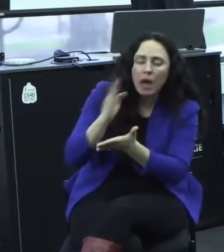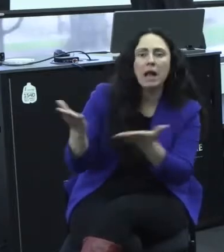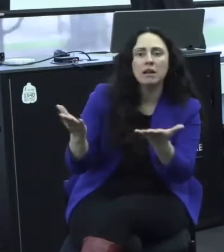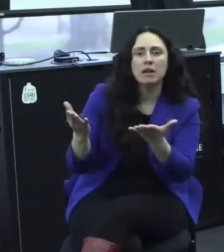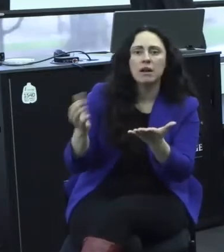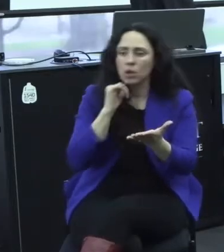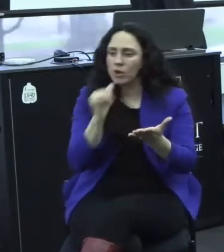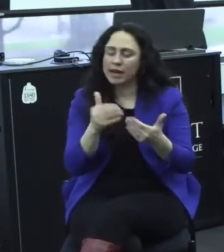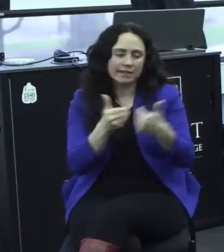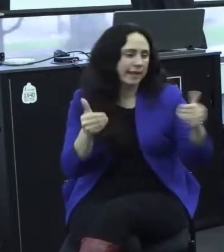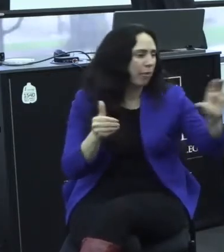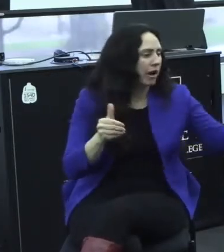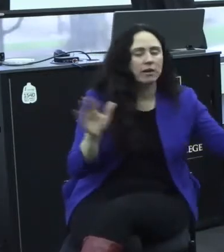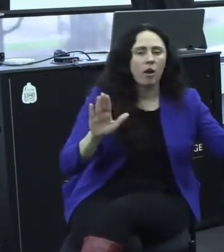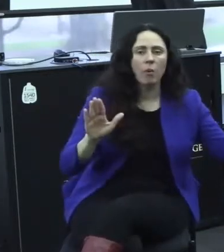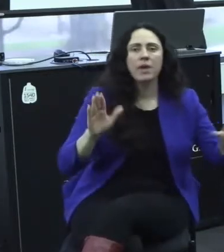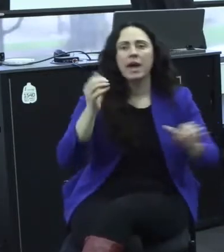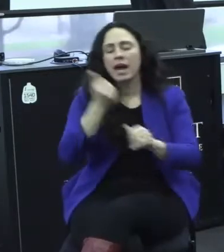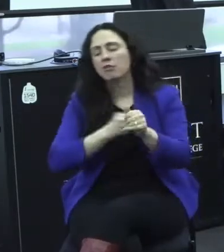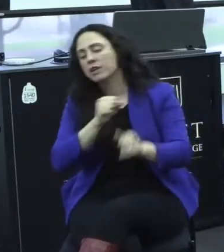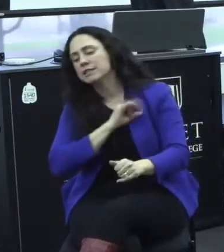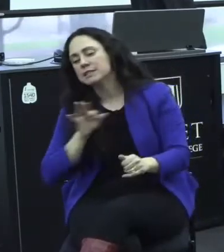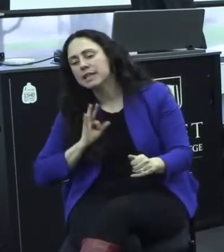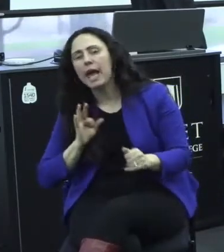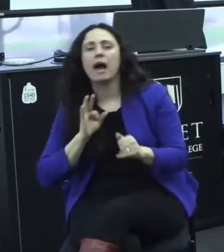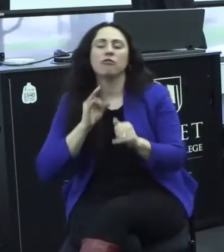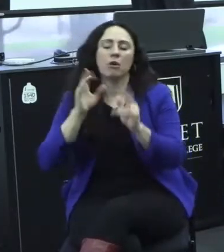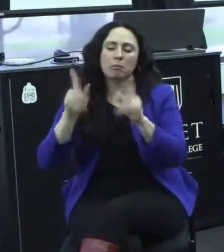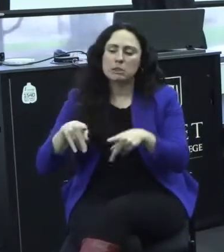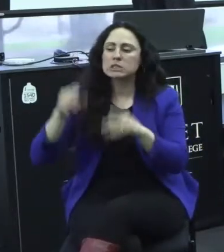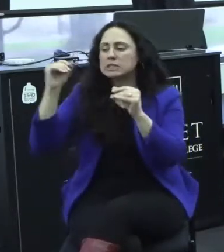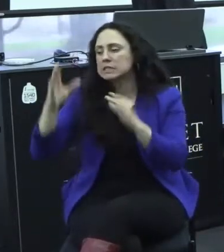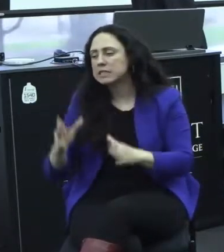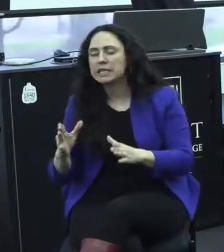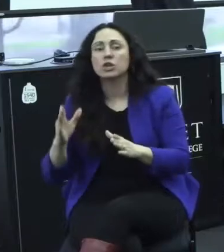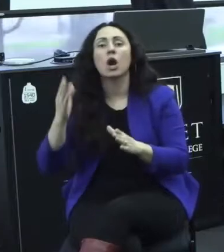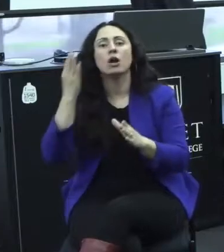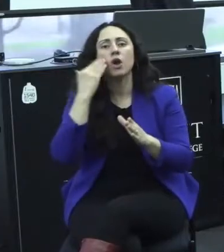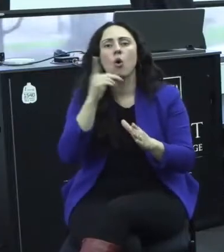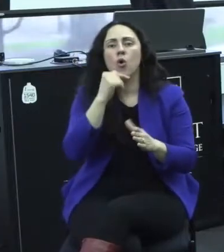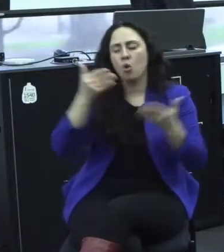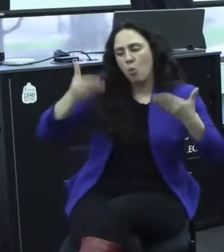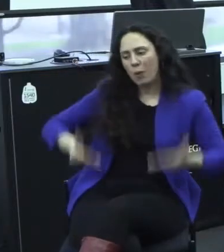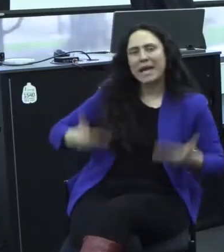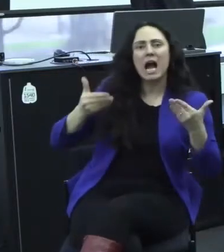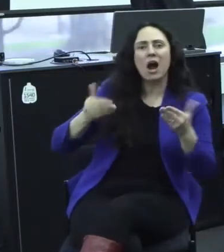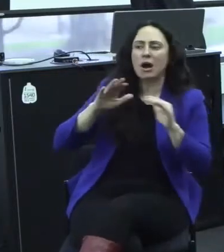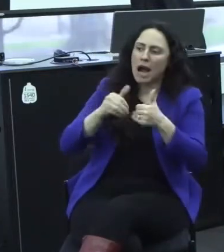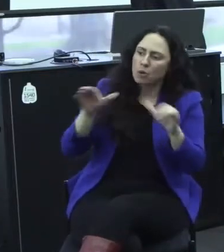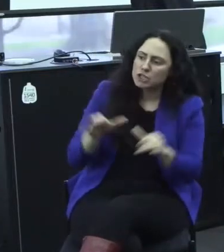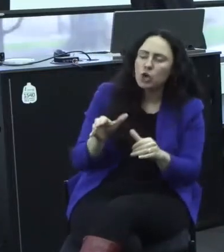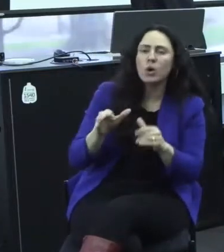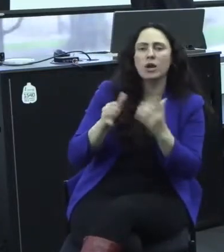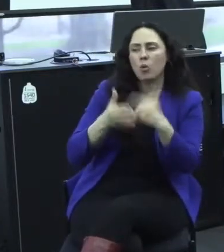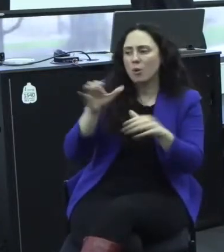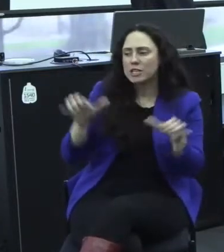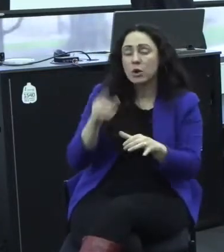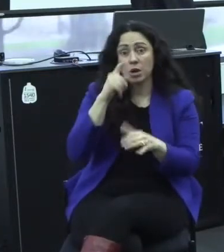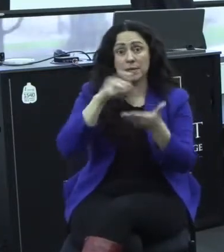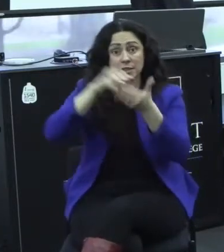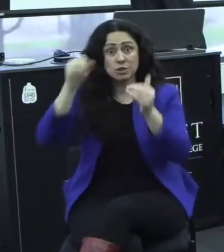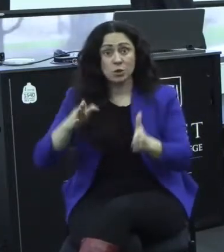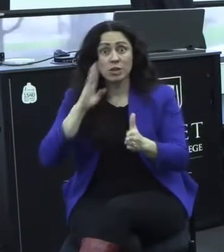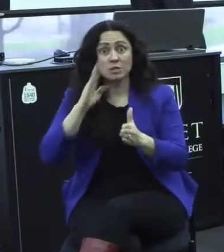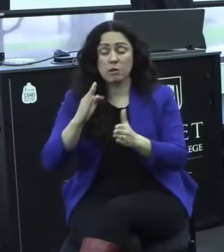want every staff member at JJC, I want every teacher to know who we are and what we do and how we do it, because there are going to be students that slip through, and we